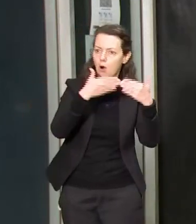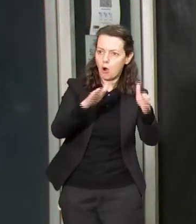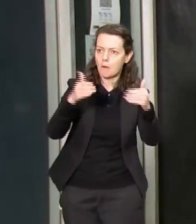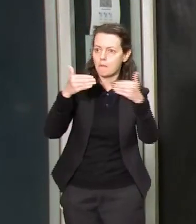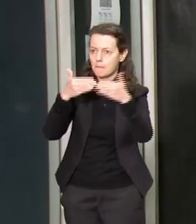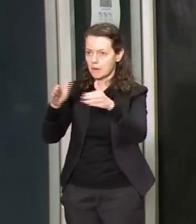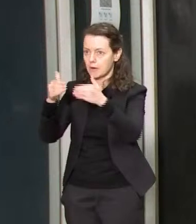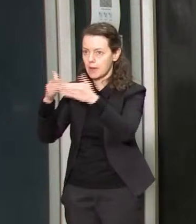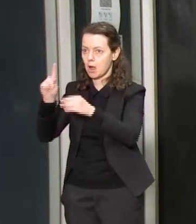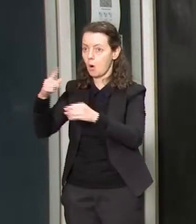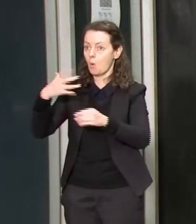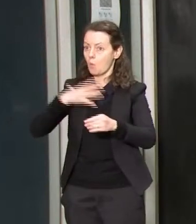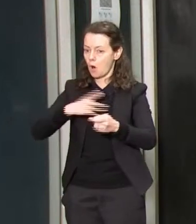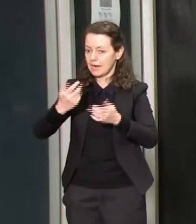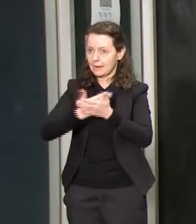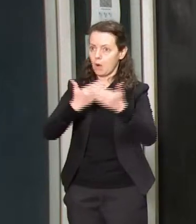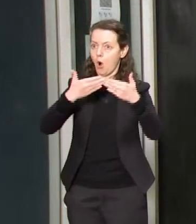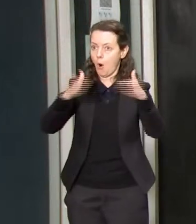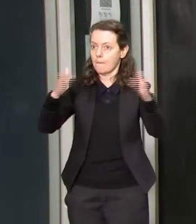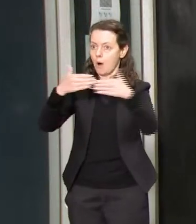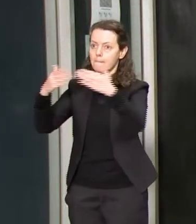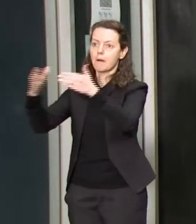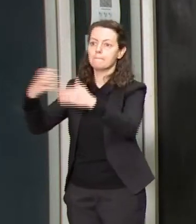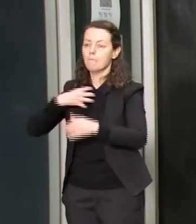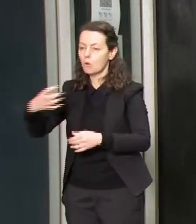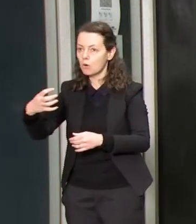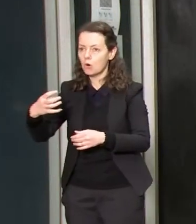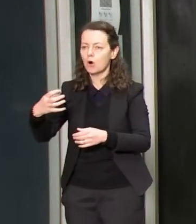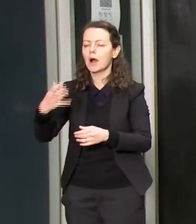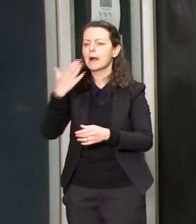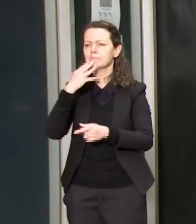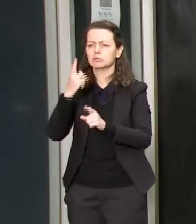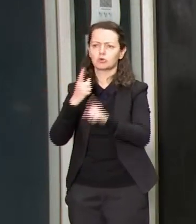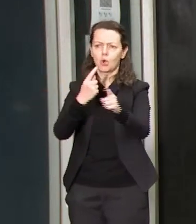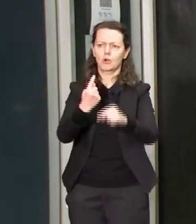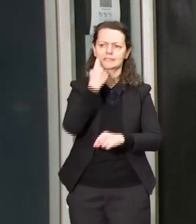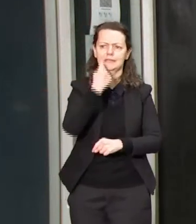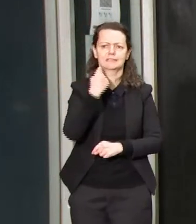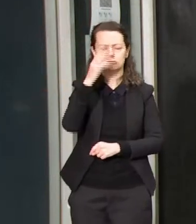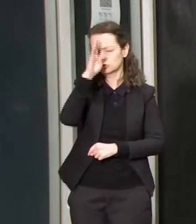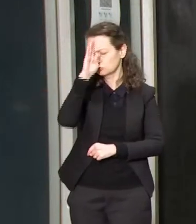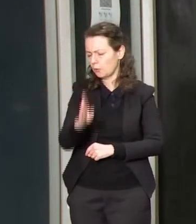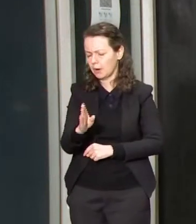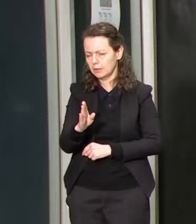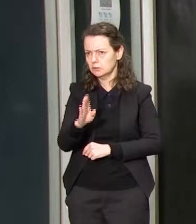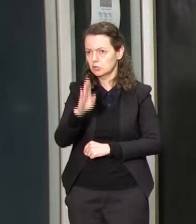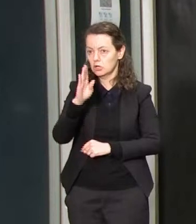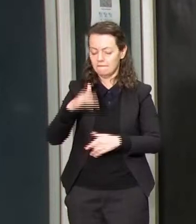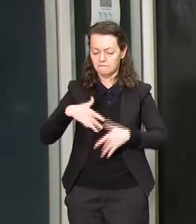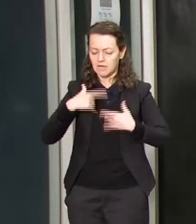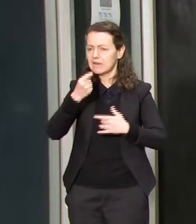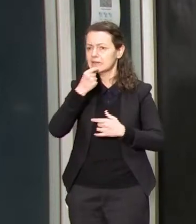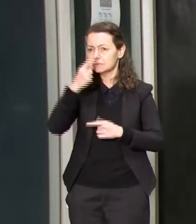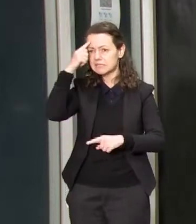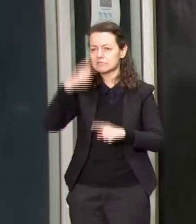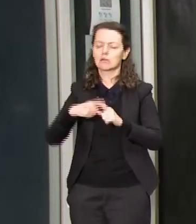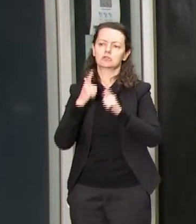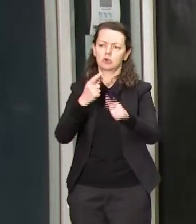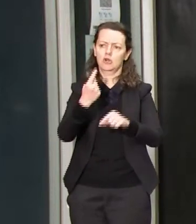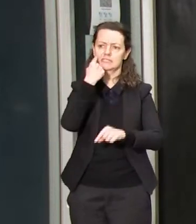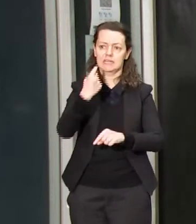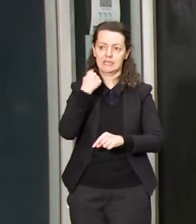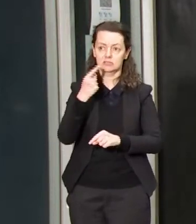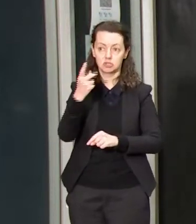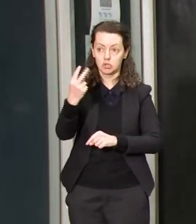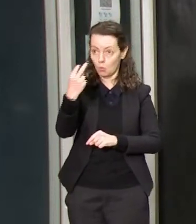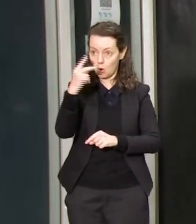easing, and to keep us safe, we need everyone to get tested straight away when you have symptoms. So if you are watching right now